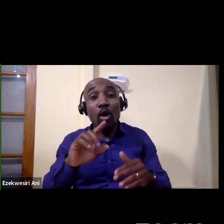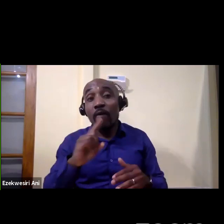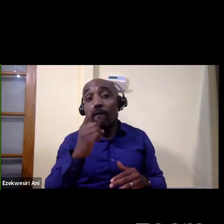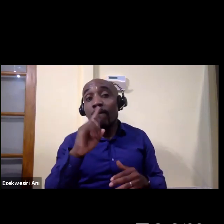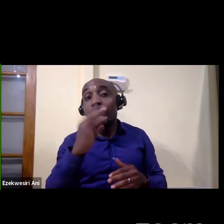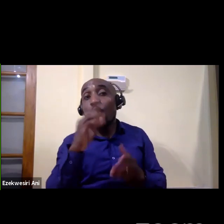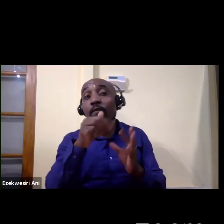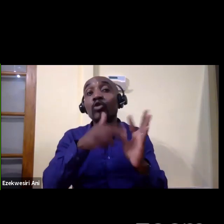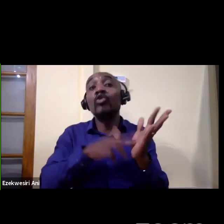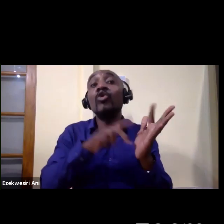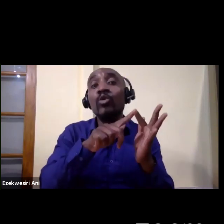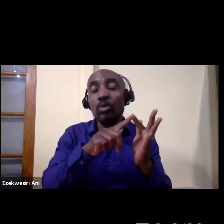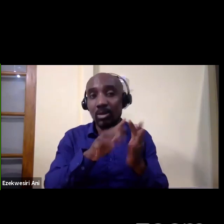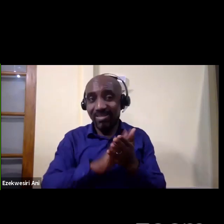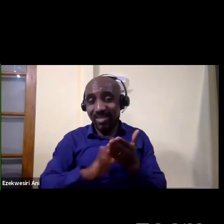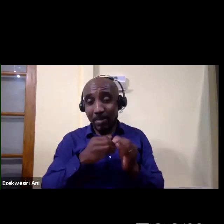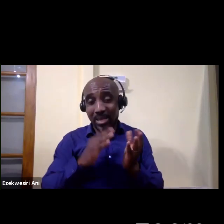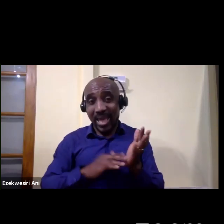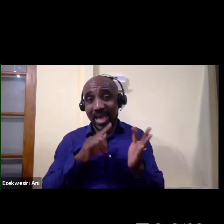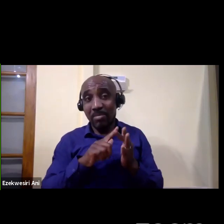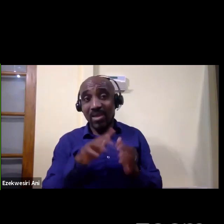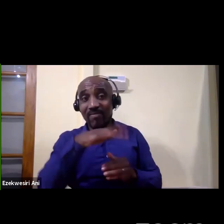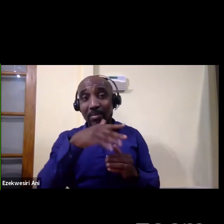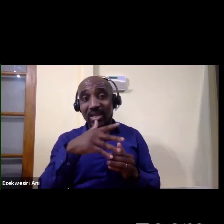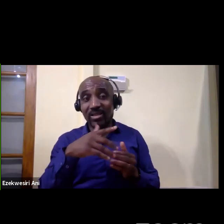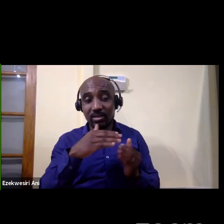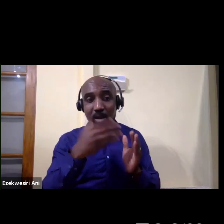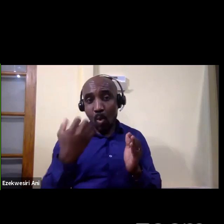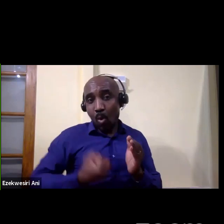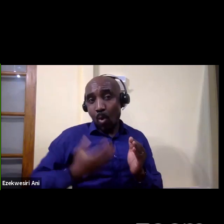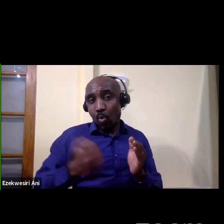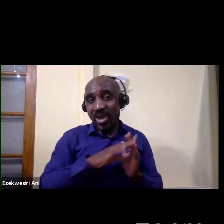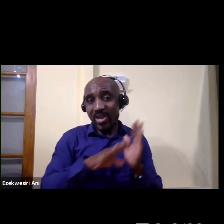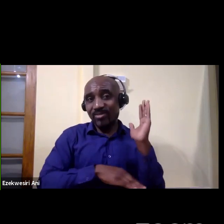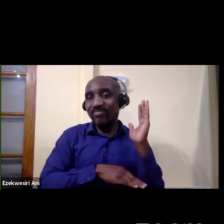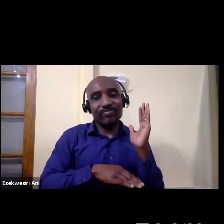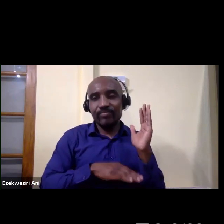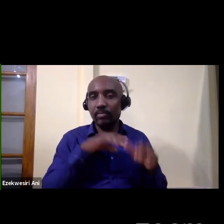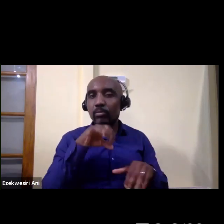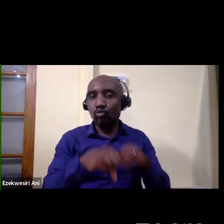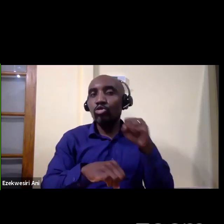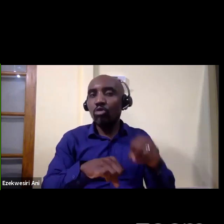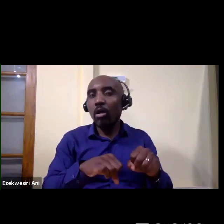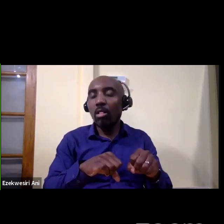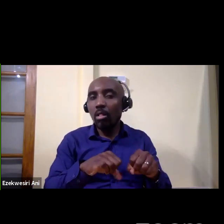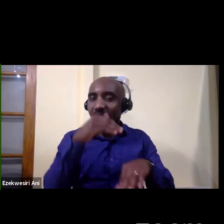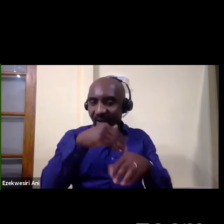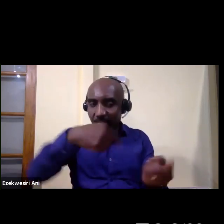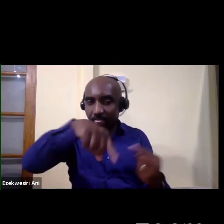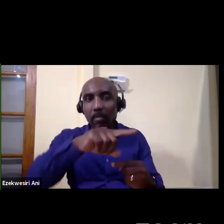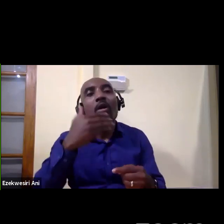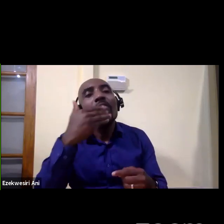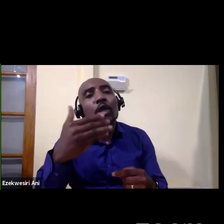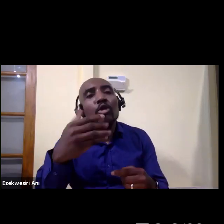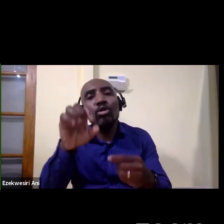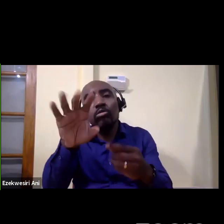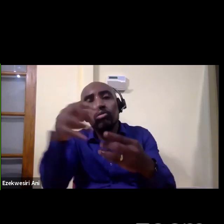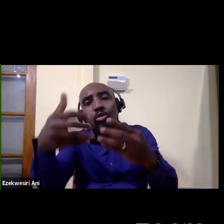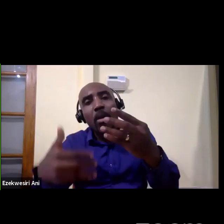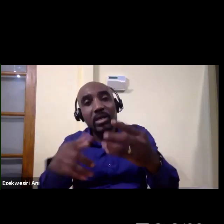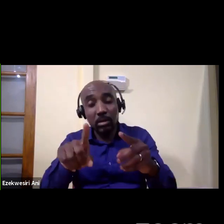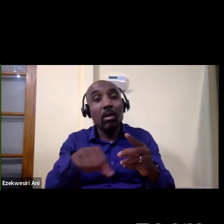BAME families will suffer as a result of this. So thank you for those comments. Please keep those coming in. And also I'd like to announce